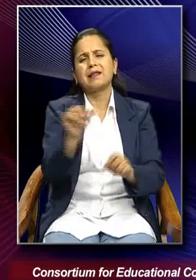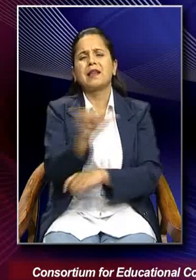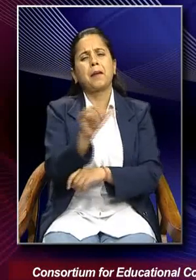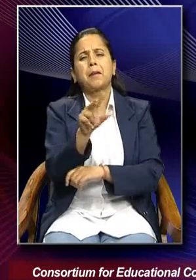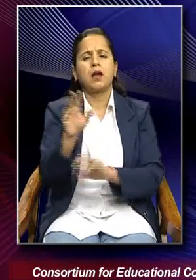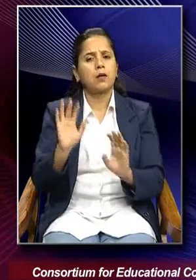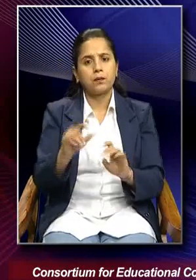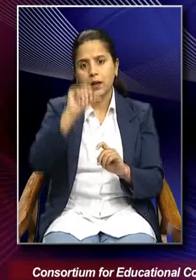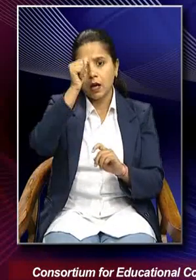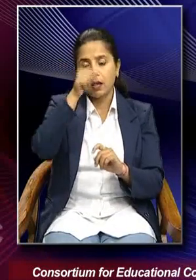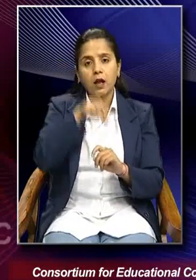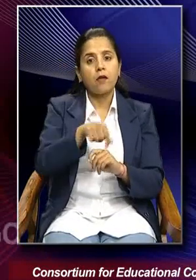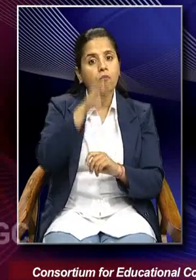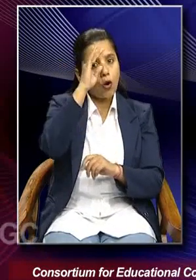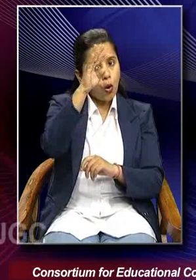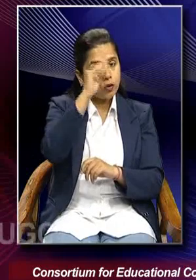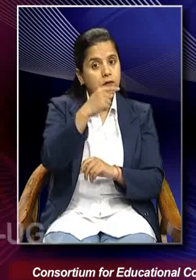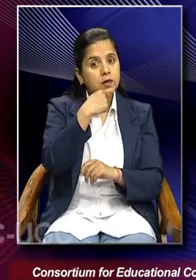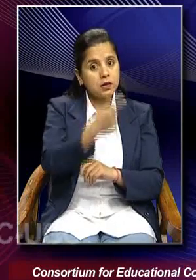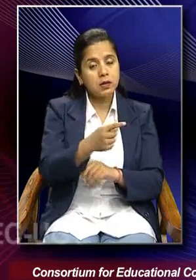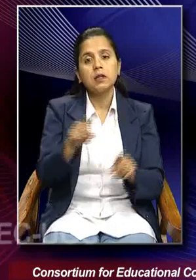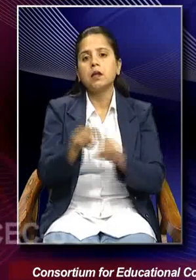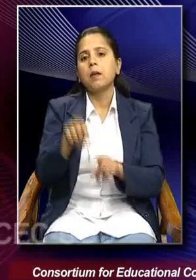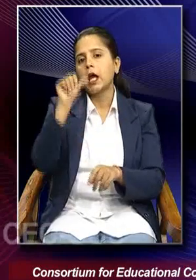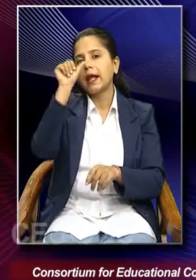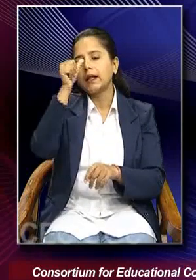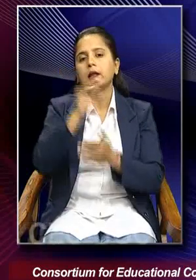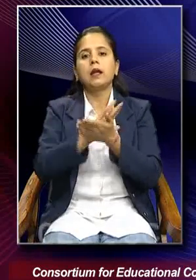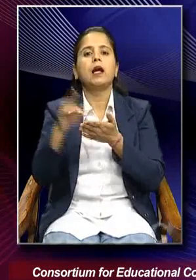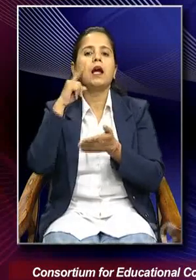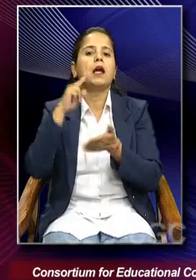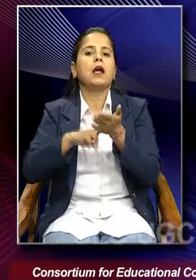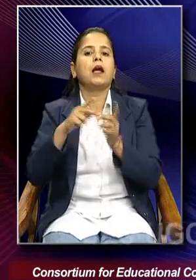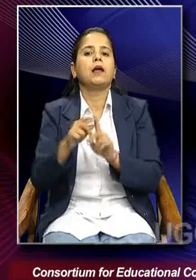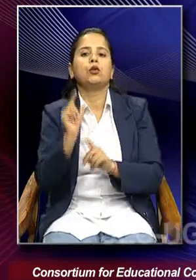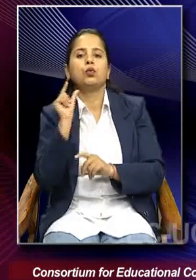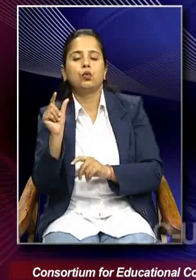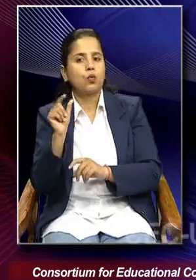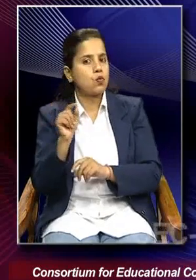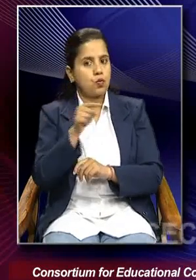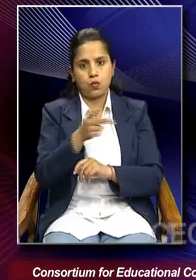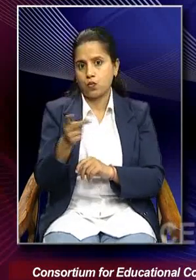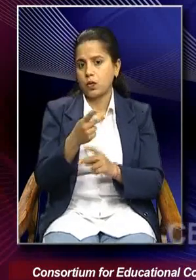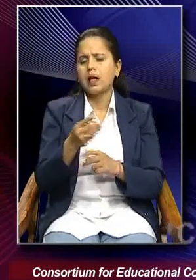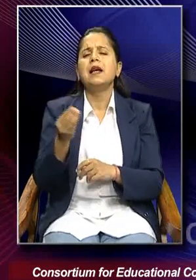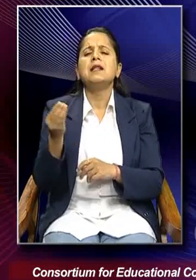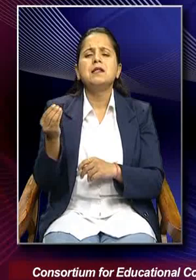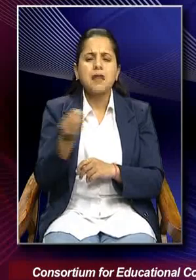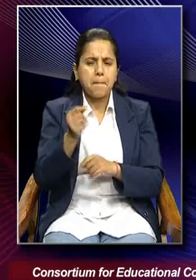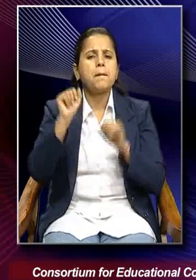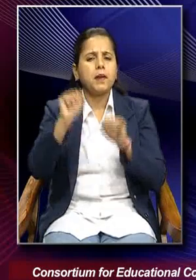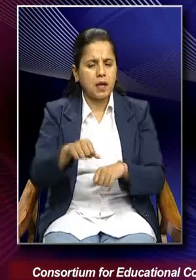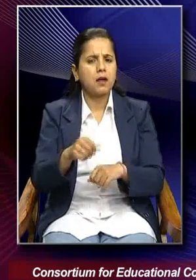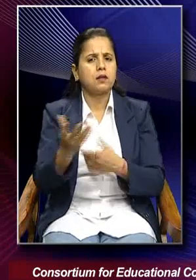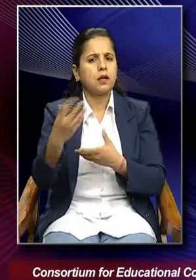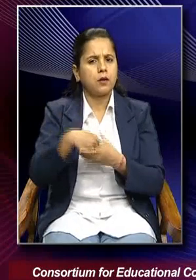using Indian philosophy as Hindu philosophy. So to some level, yes, Indian philosophy